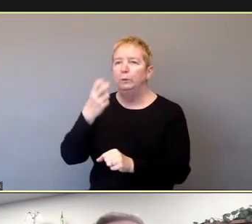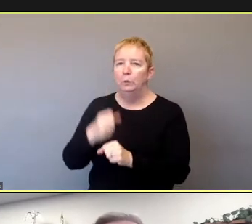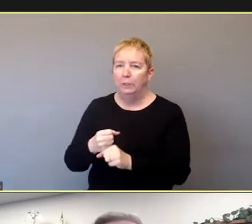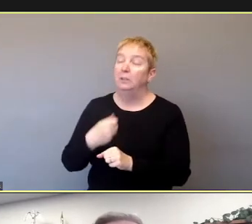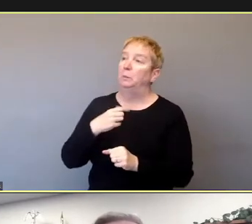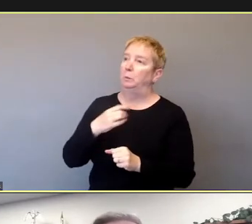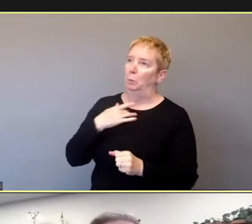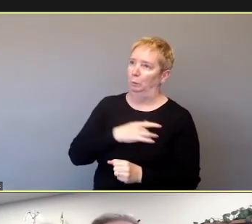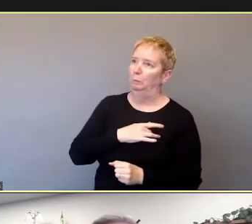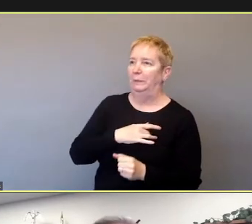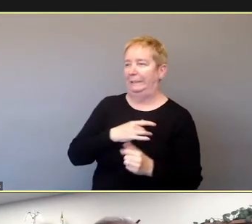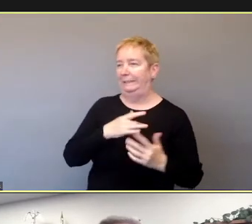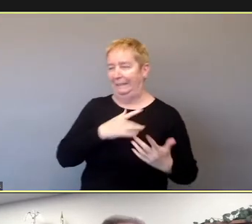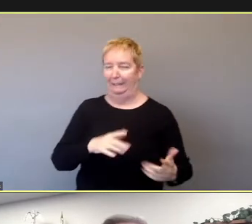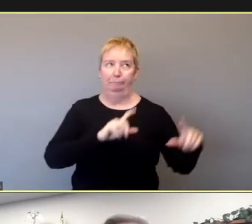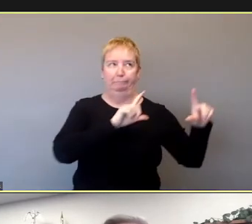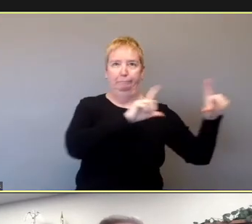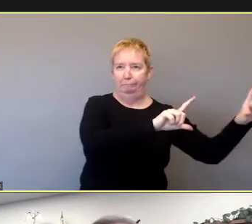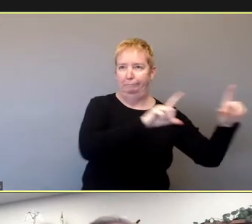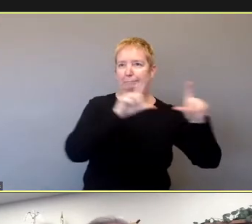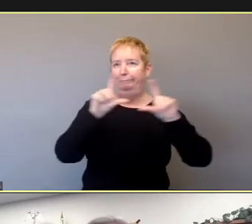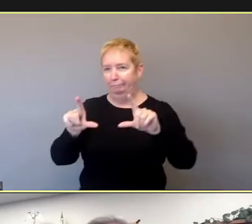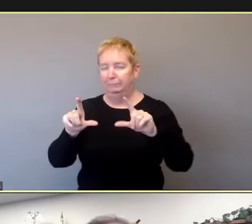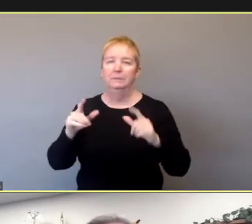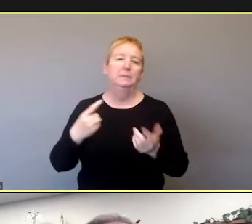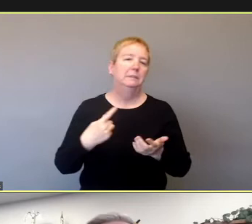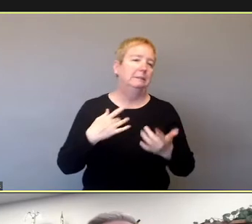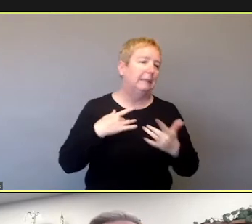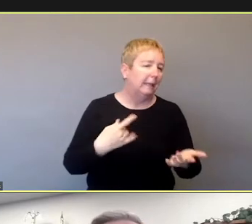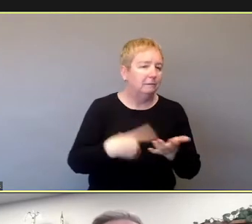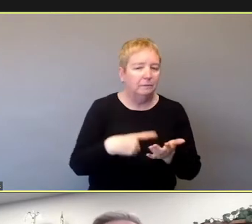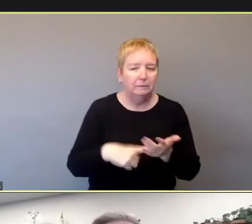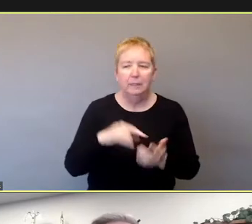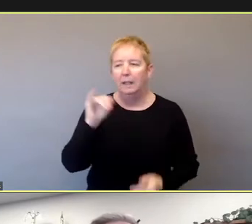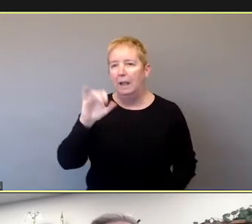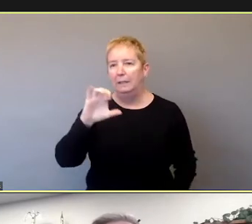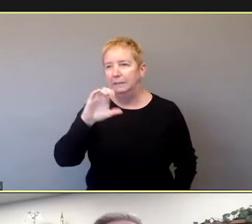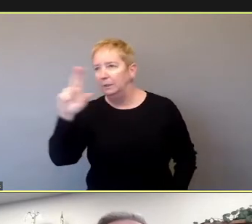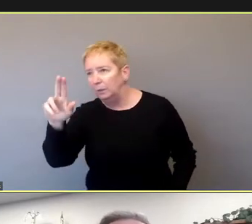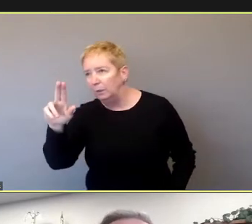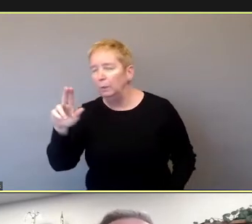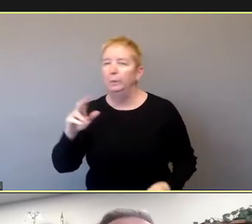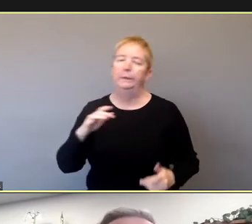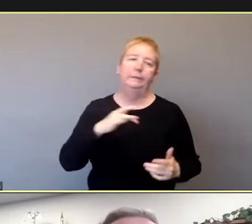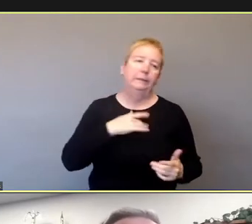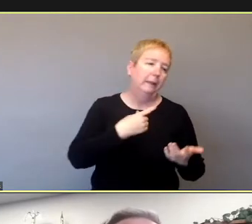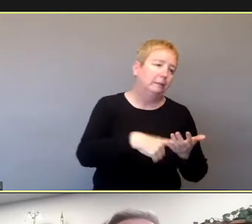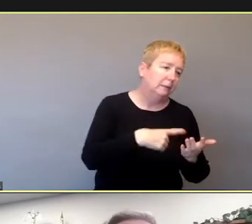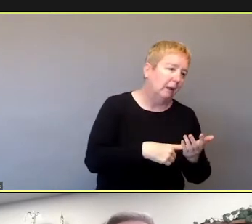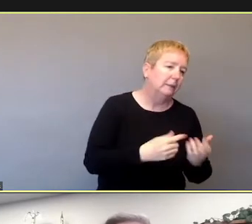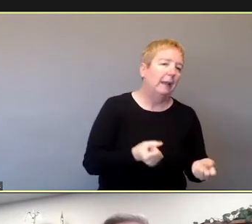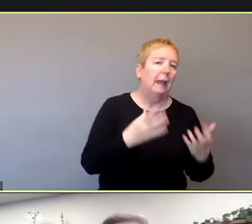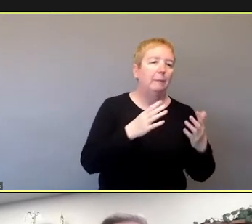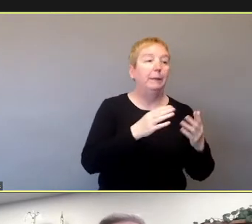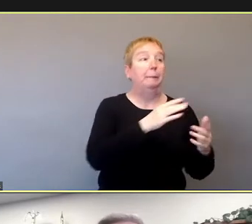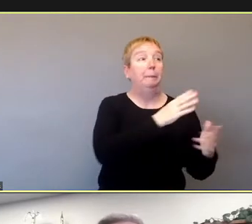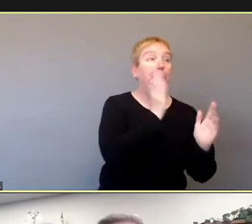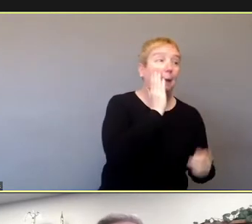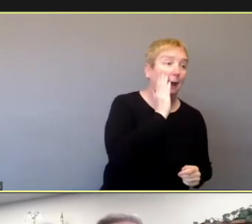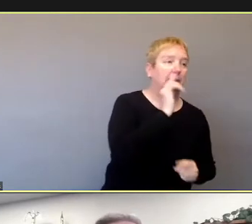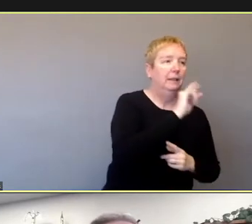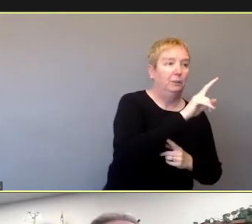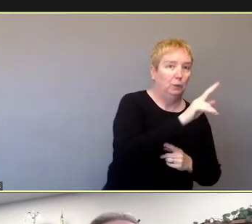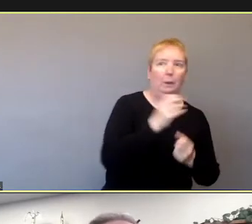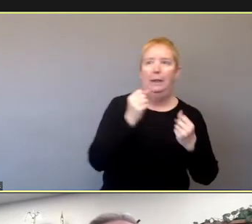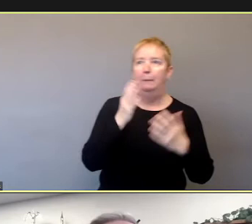these maps of how many ICU and general medical surgical beds we have.